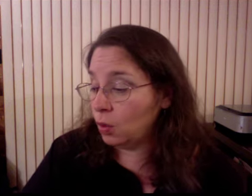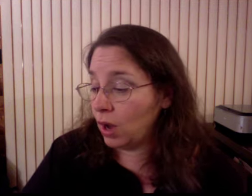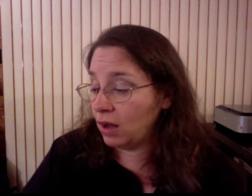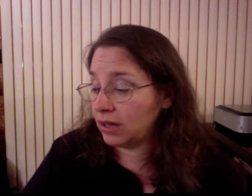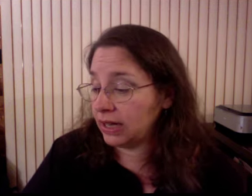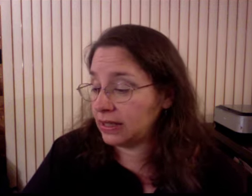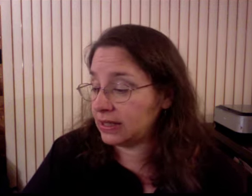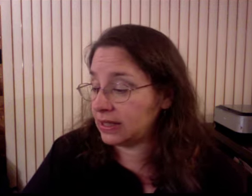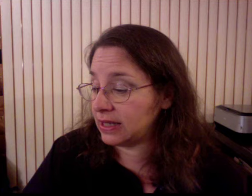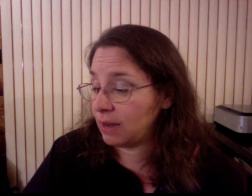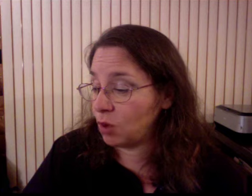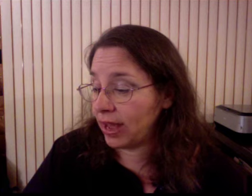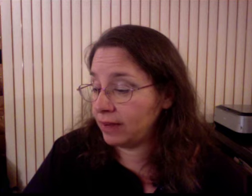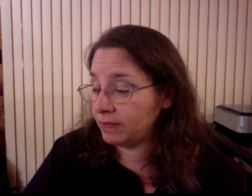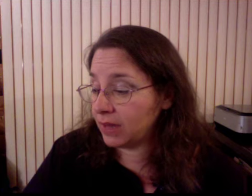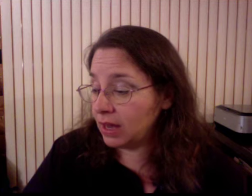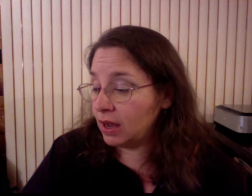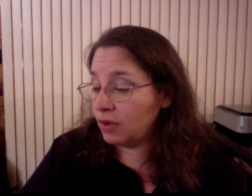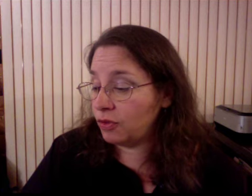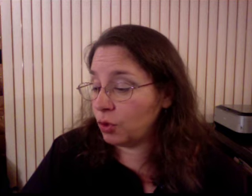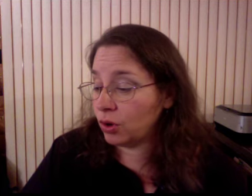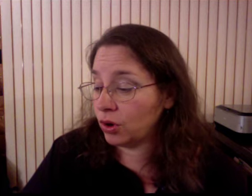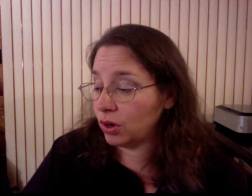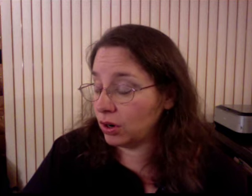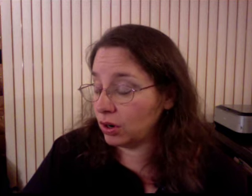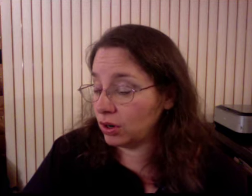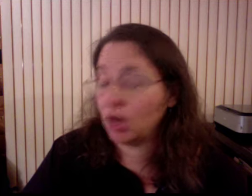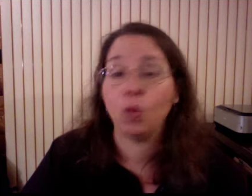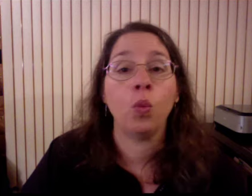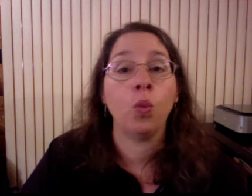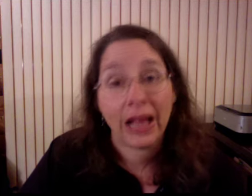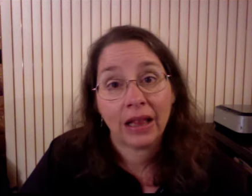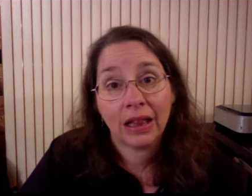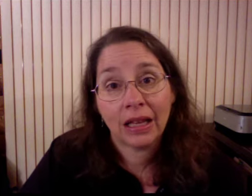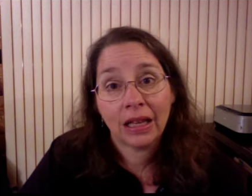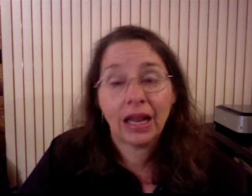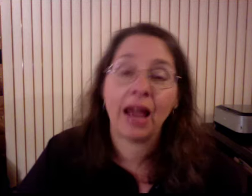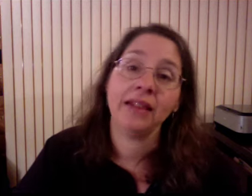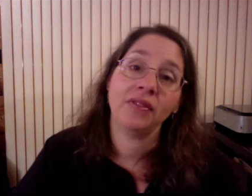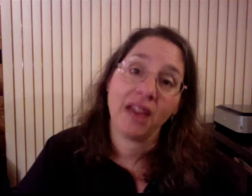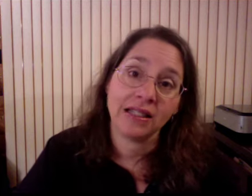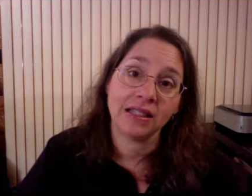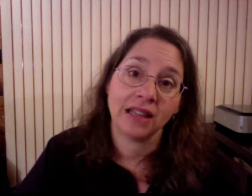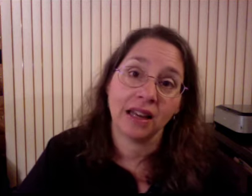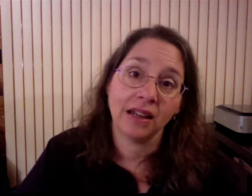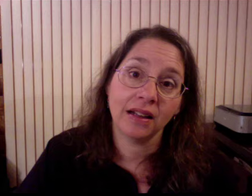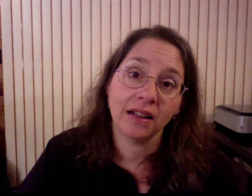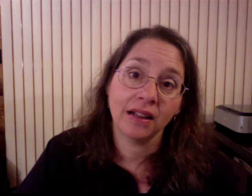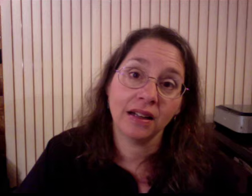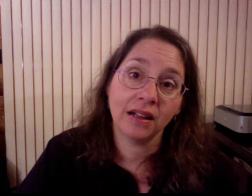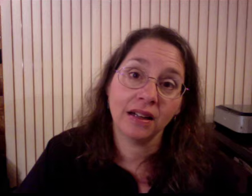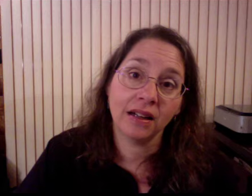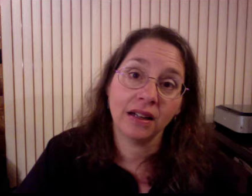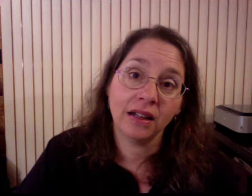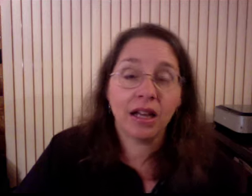Well, it's the same way for the will and the fantasy. If